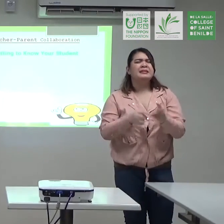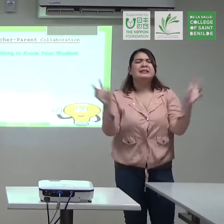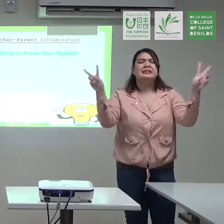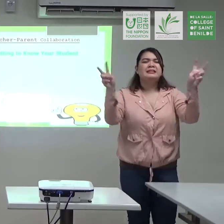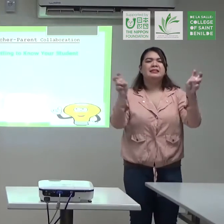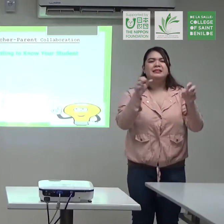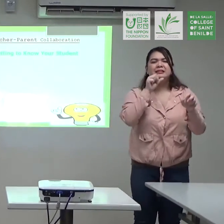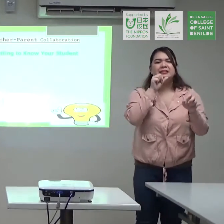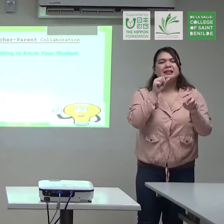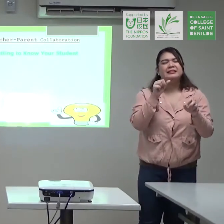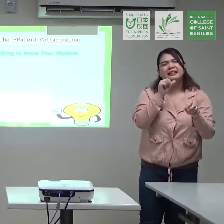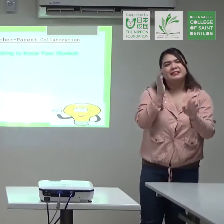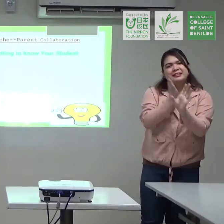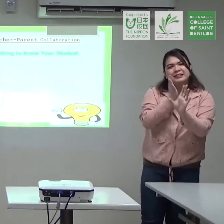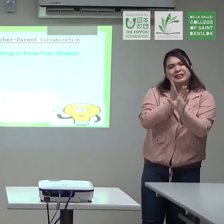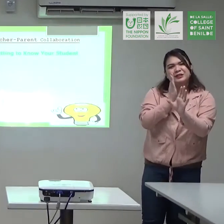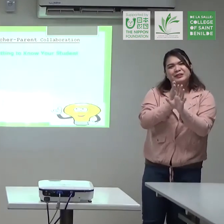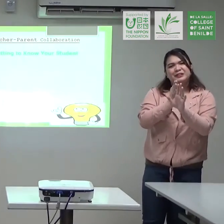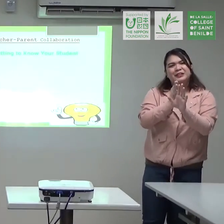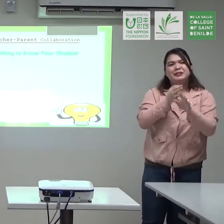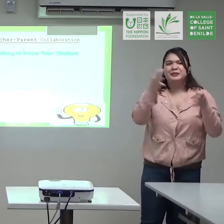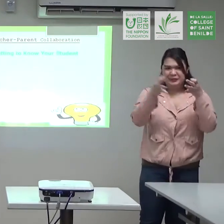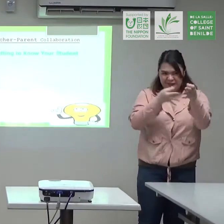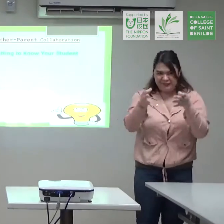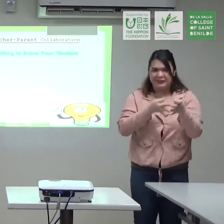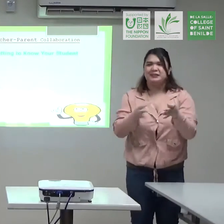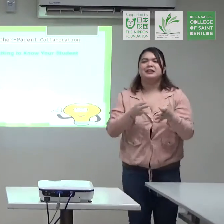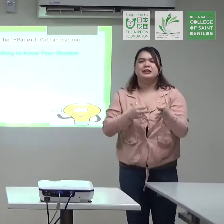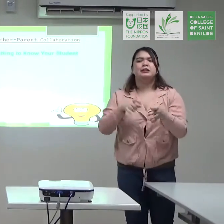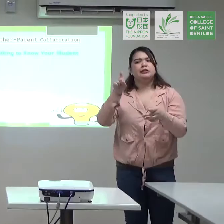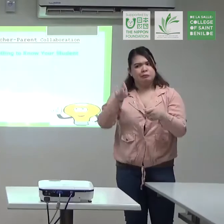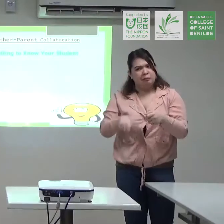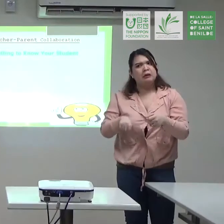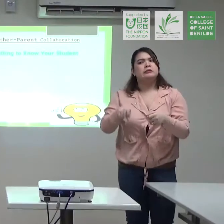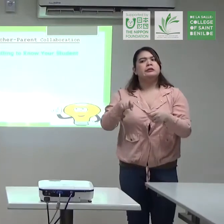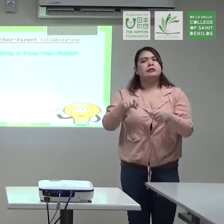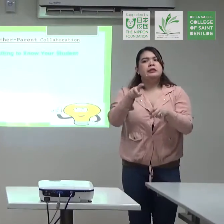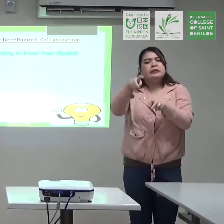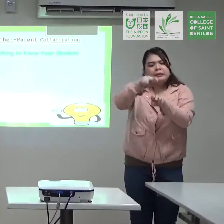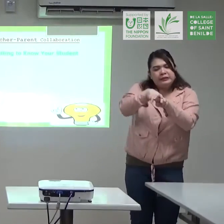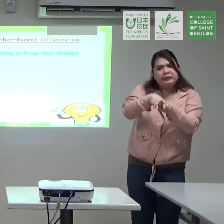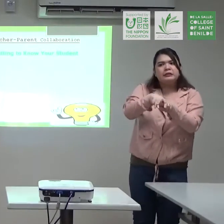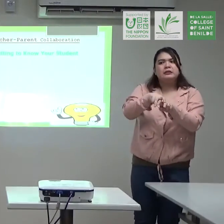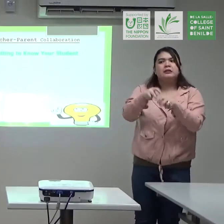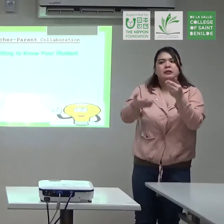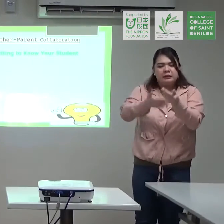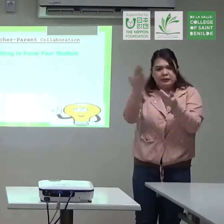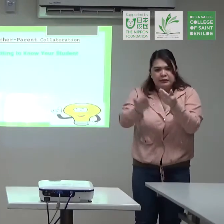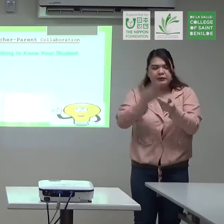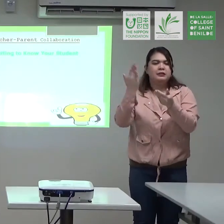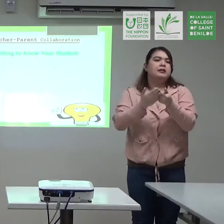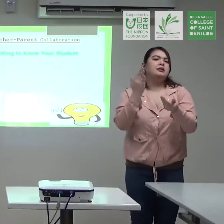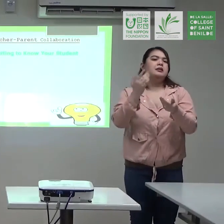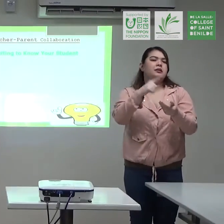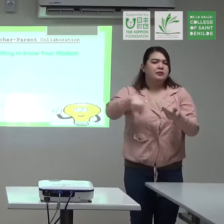unpsychological right away start. When you need to put the children at ease and feel